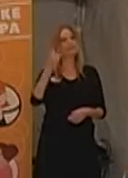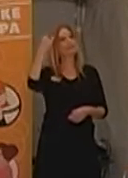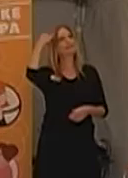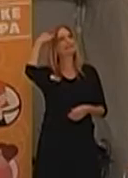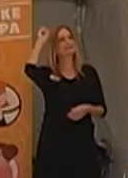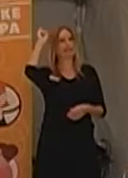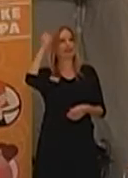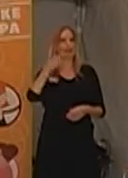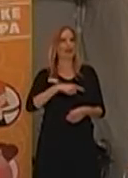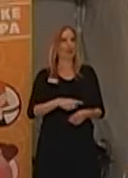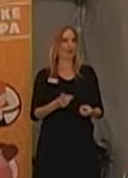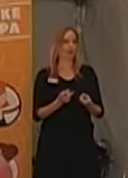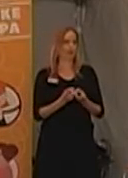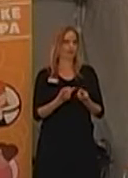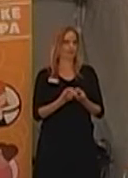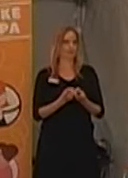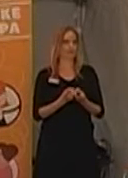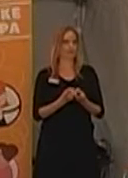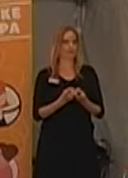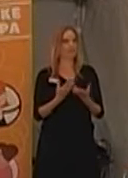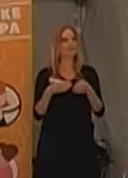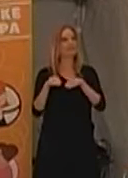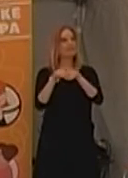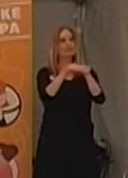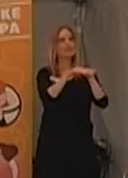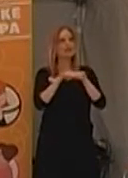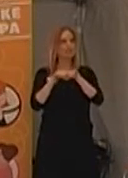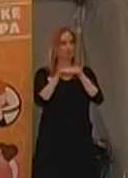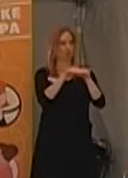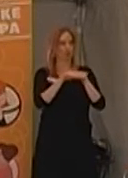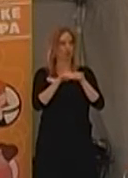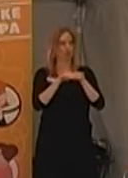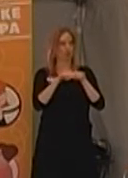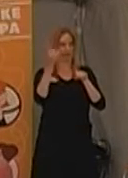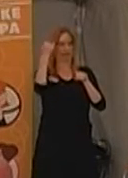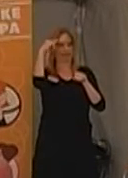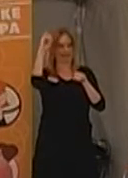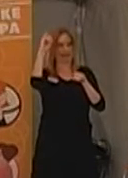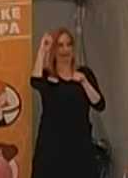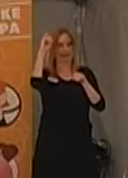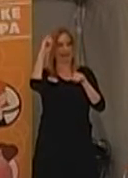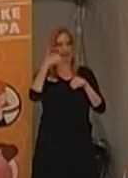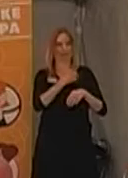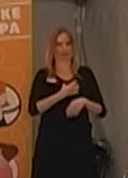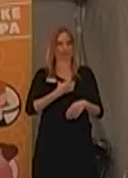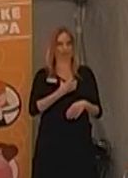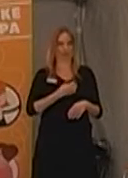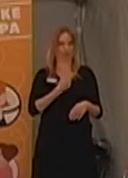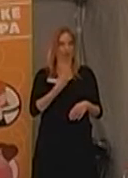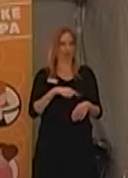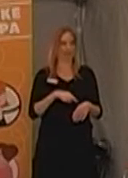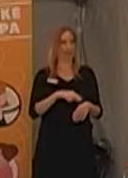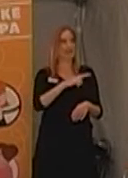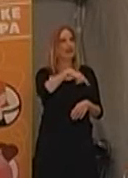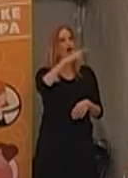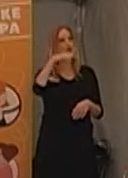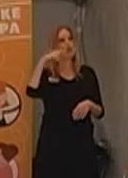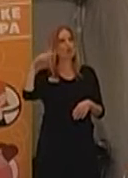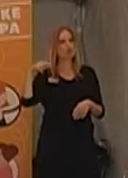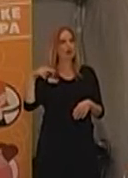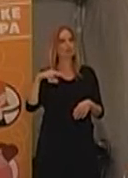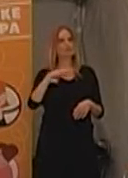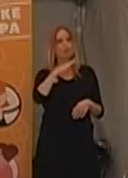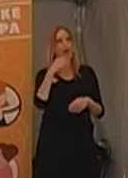was the equality, the idea of equality was very important. In Norway, we had a lot of poor